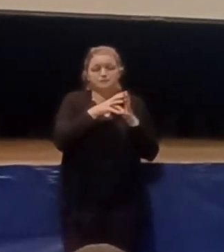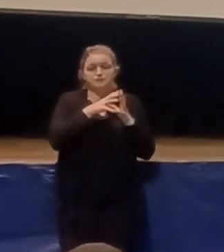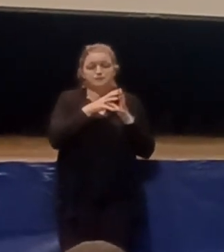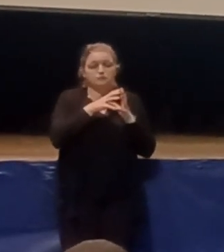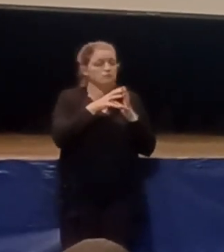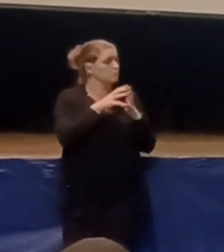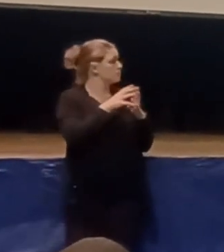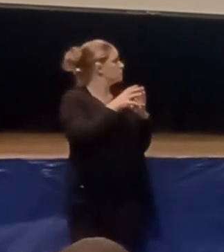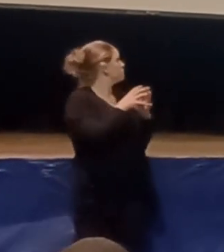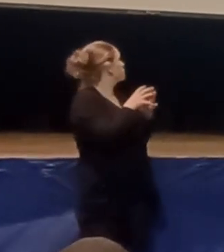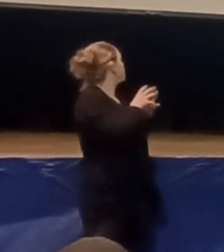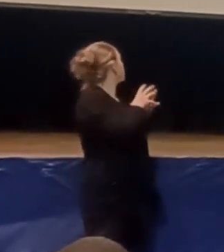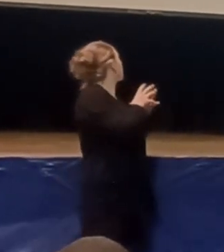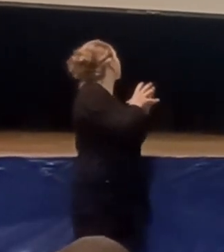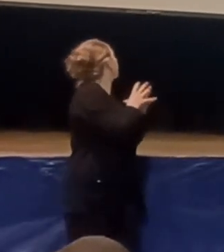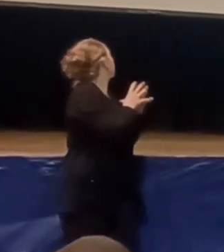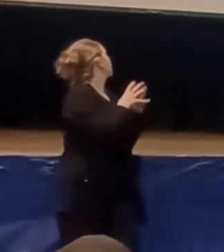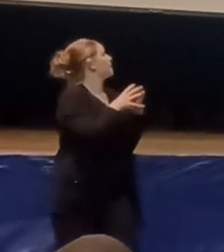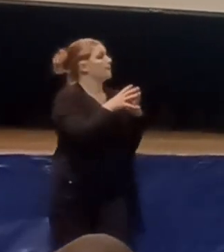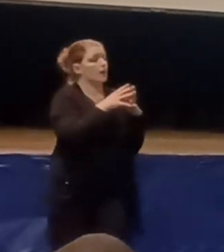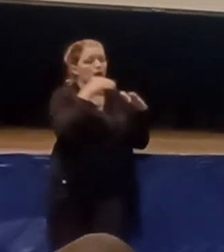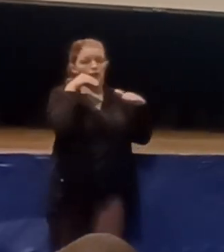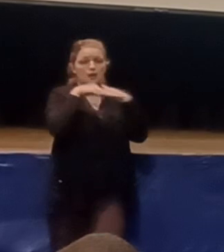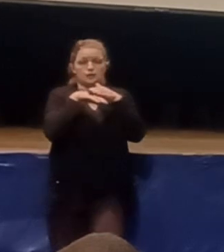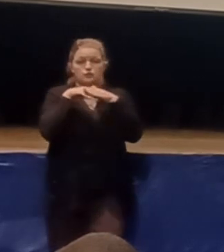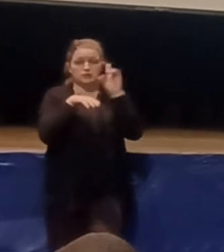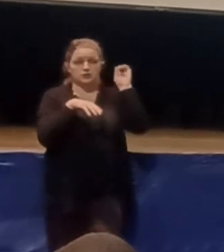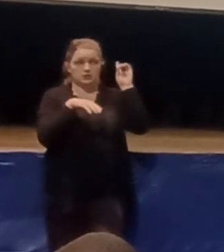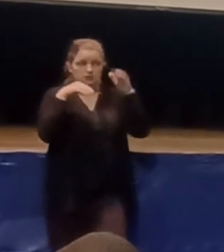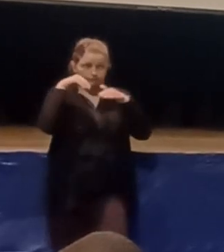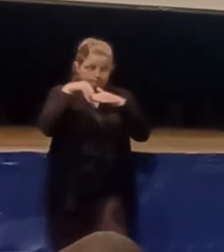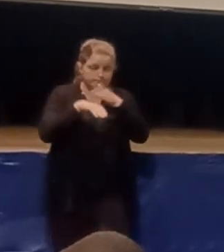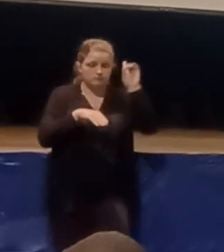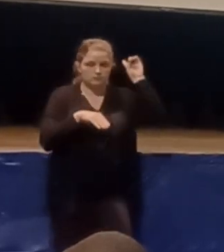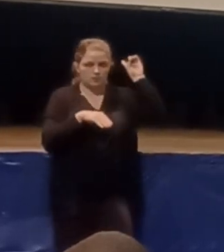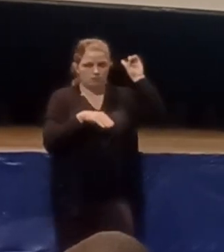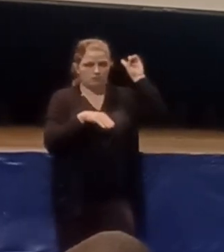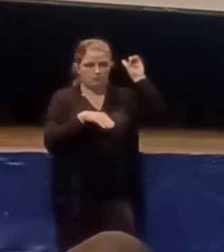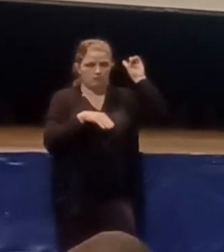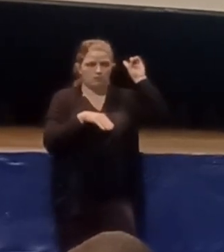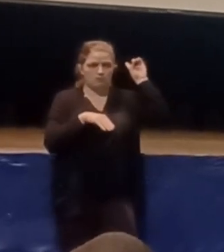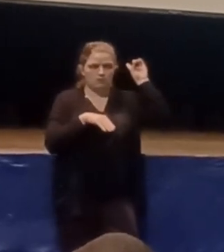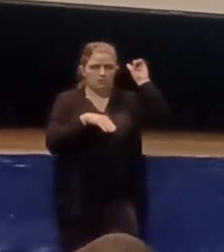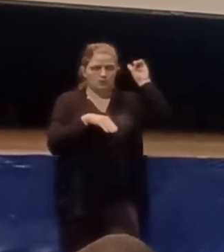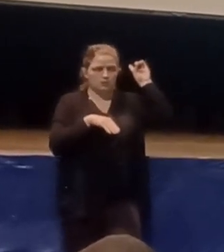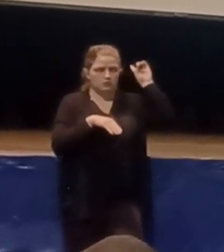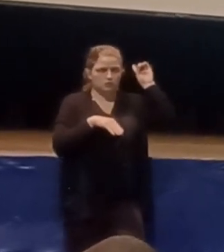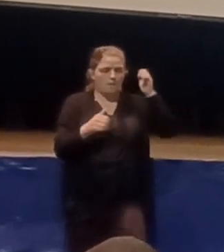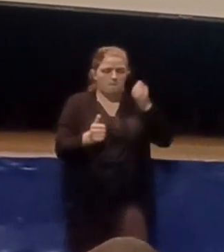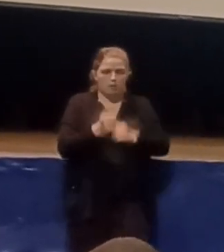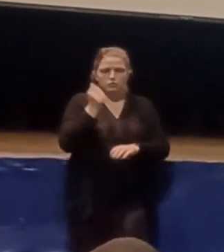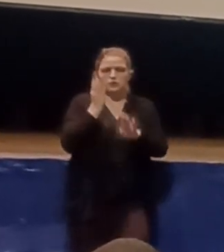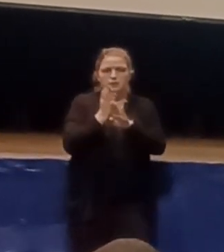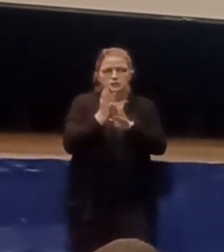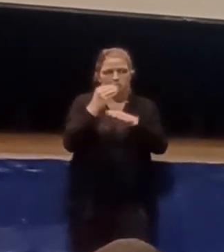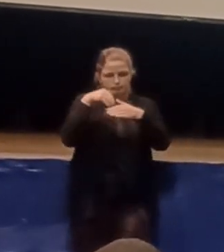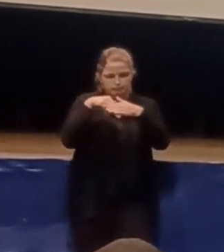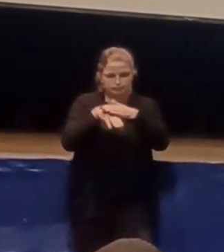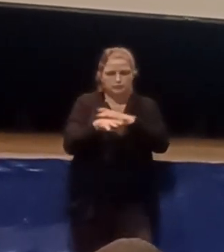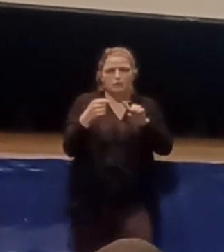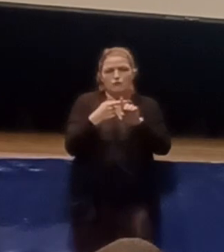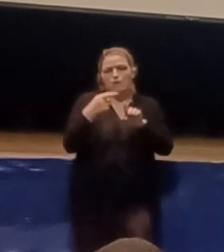the entrances would largely come in here. So coming up, a lot of the vast majority of the buses are coming up from